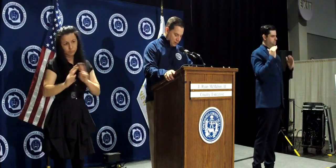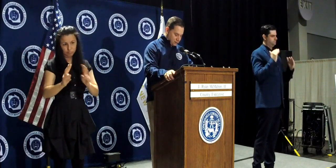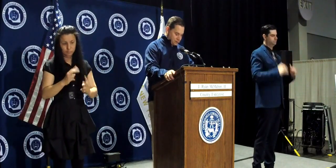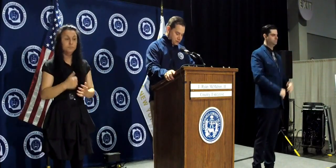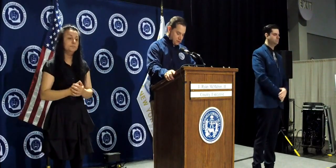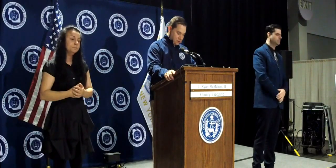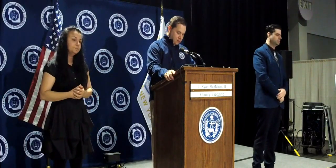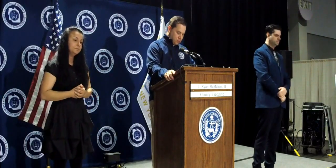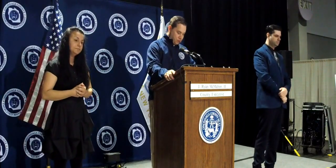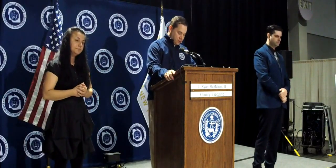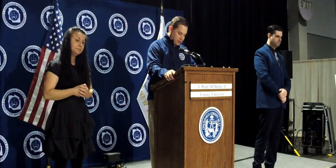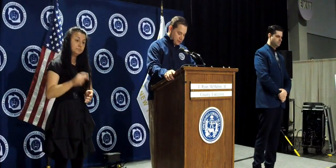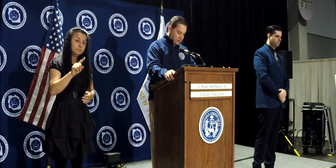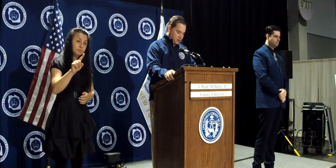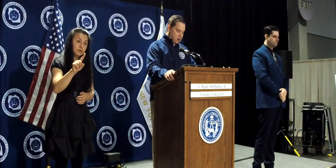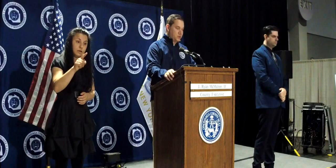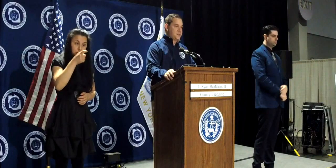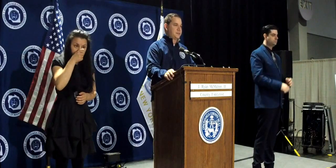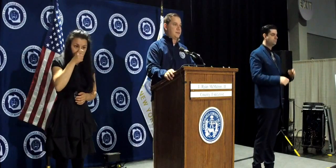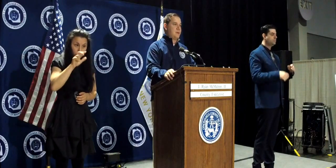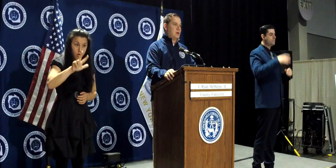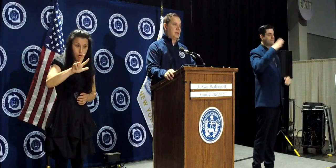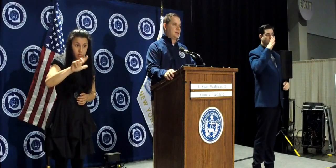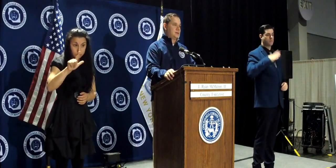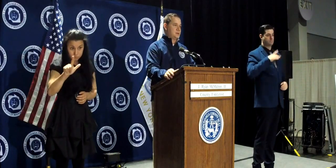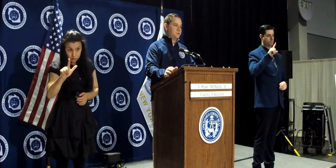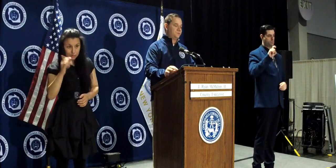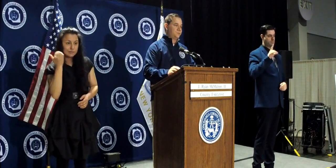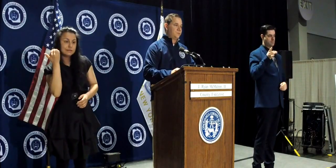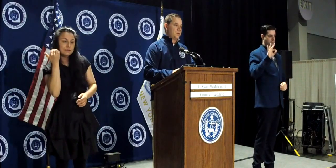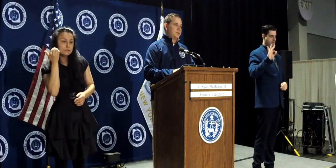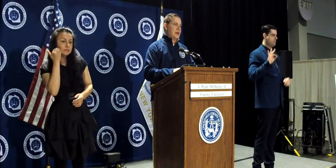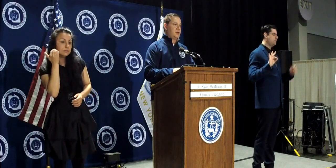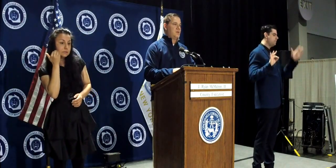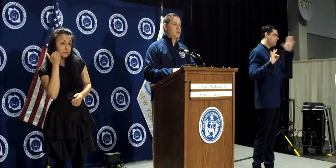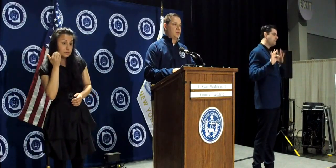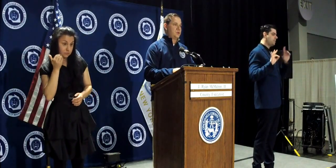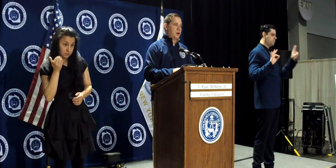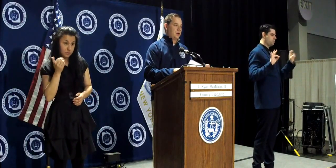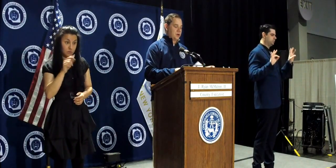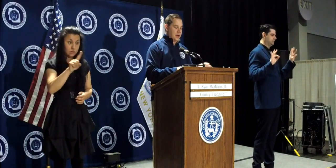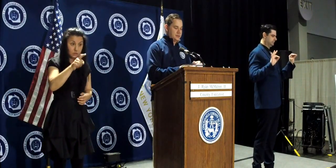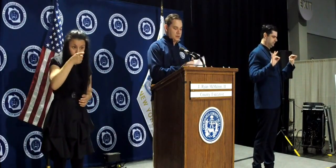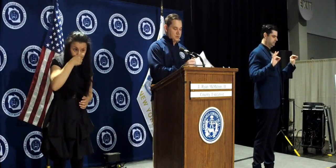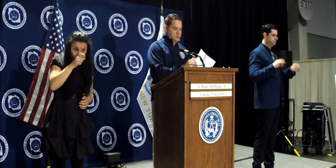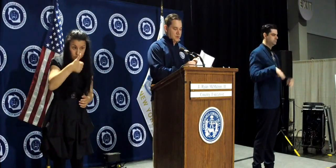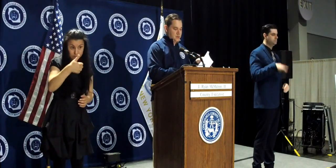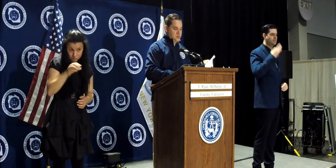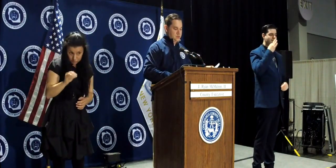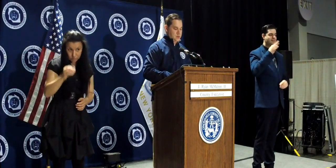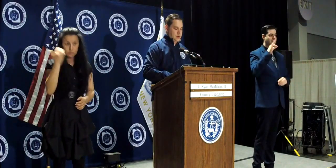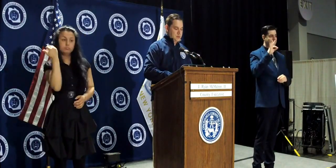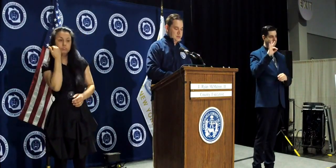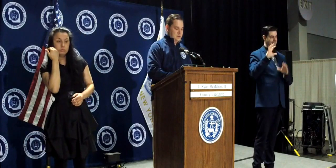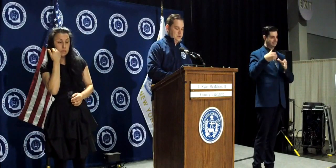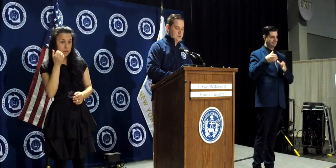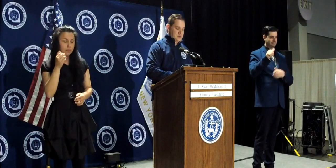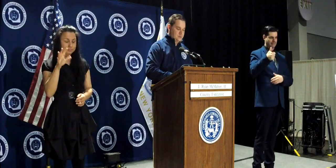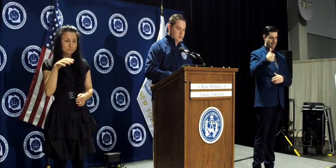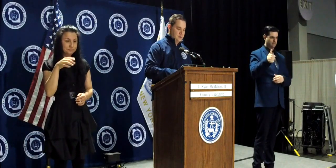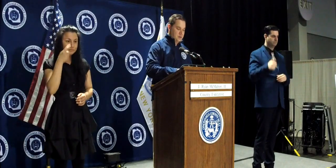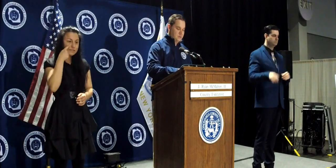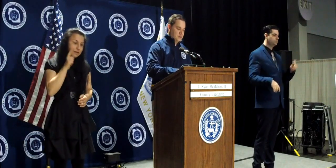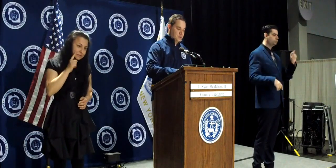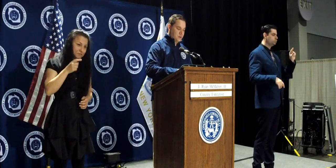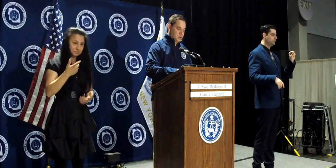female cases of COVID-19 and 160 male cases. 10 individuals are under 19 years of age.